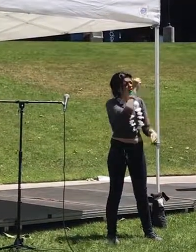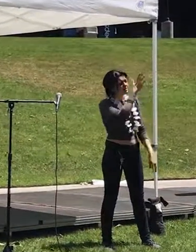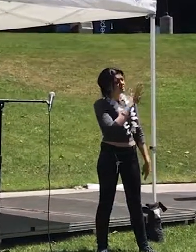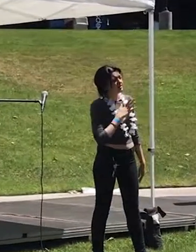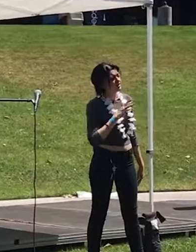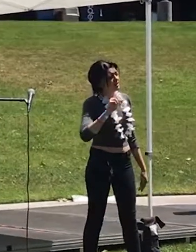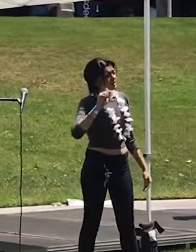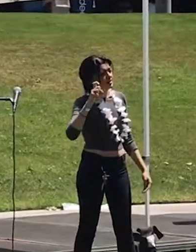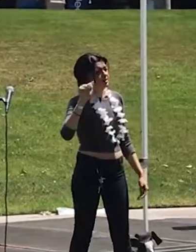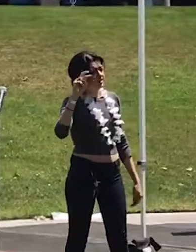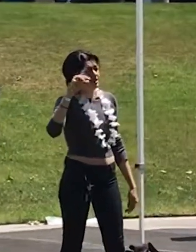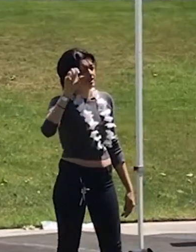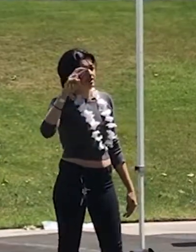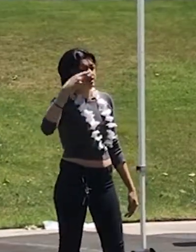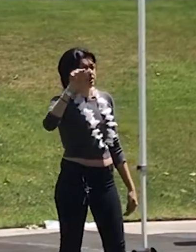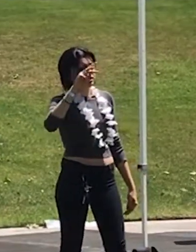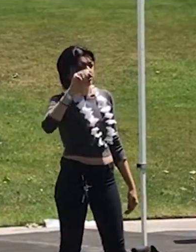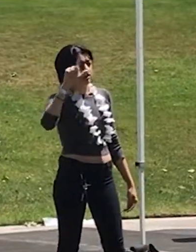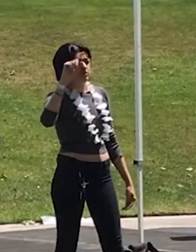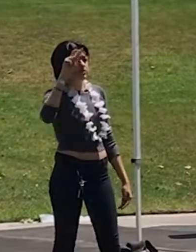cougar news i'm joshua thomas